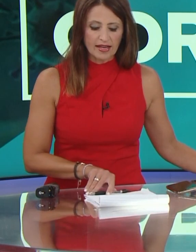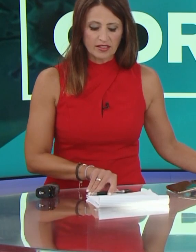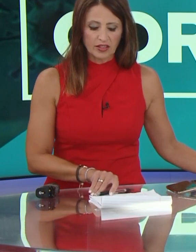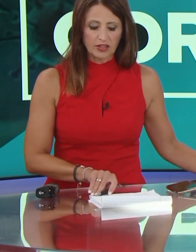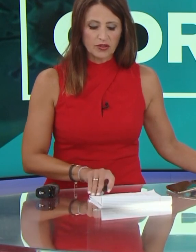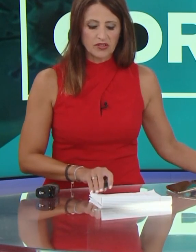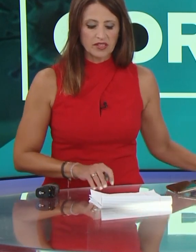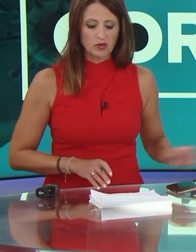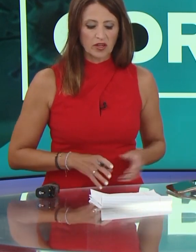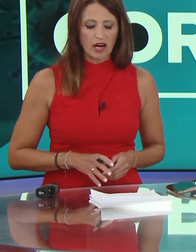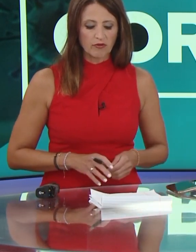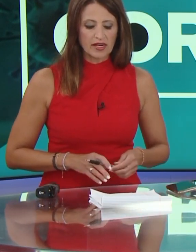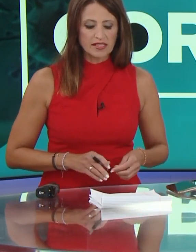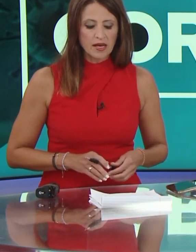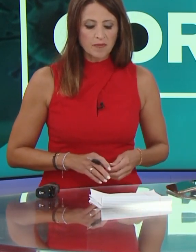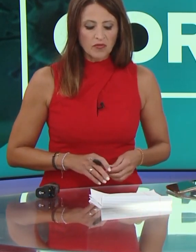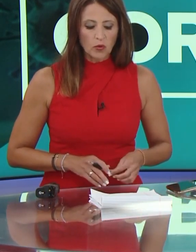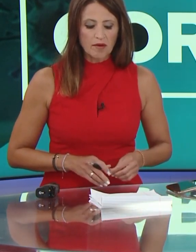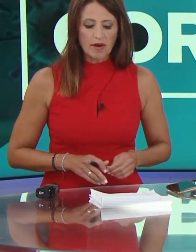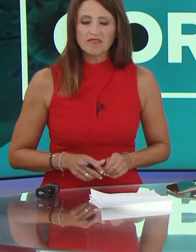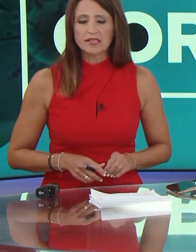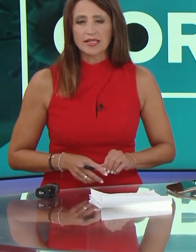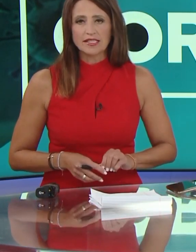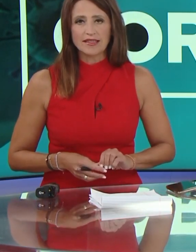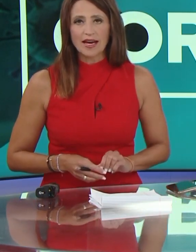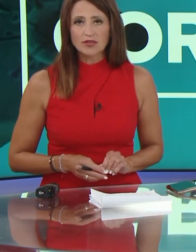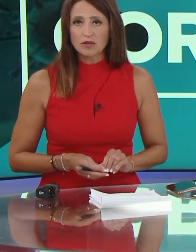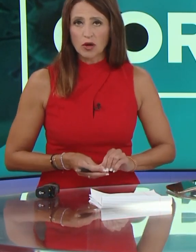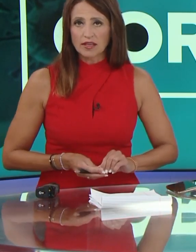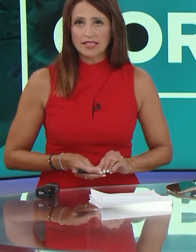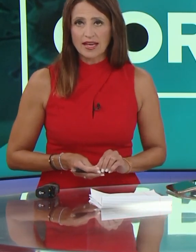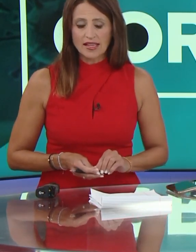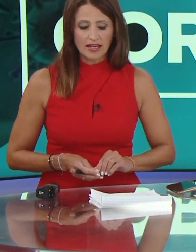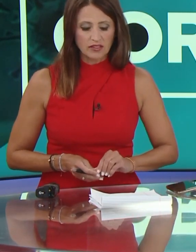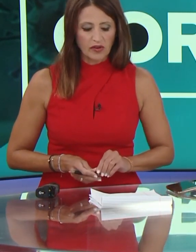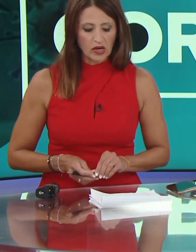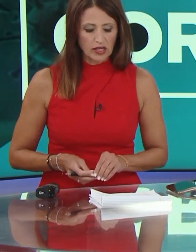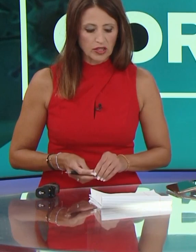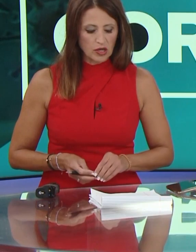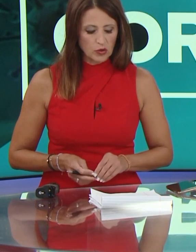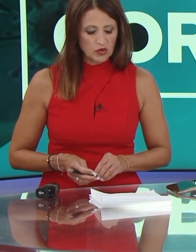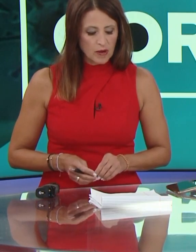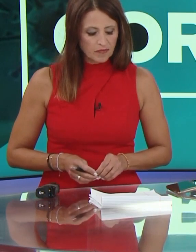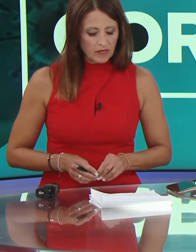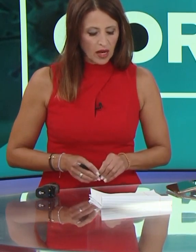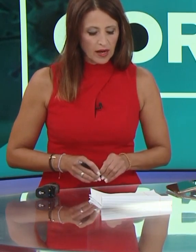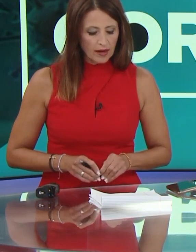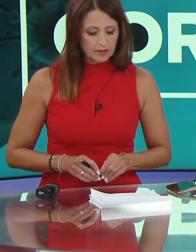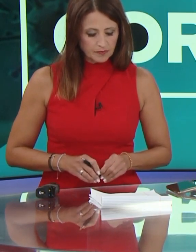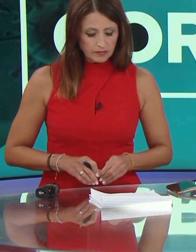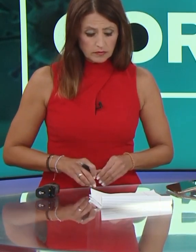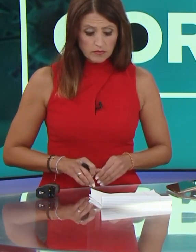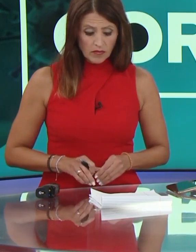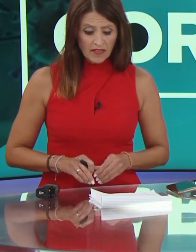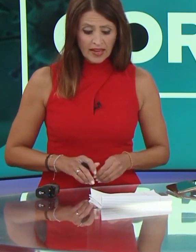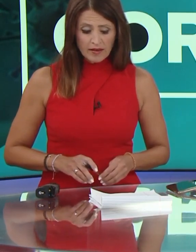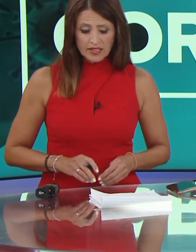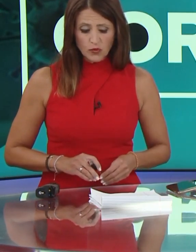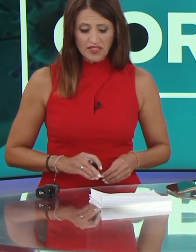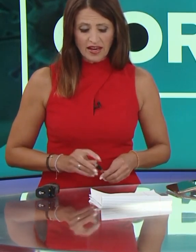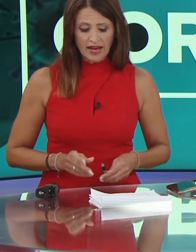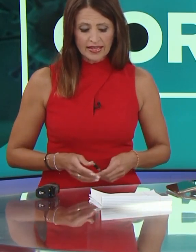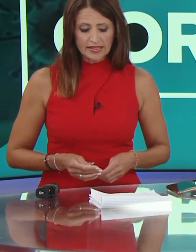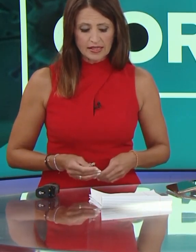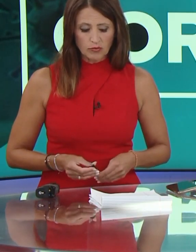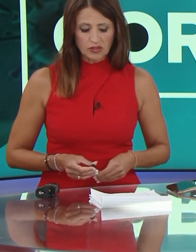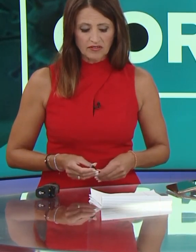940 deaths. The good news is recoveries went above the 60,000 mark today. That is very good news. And the counties